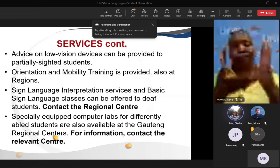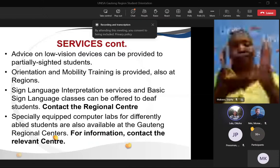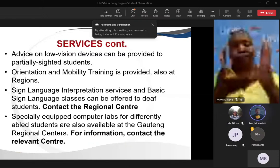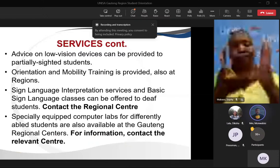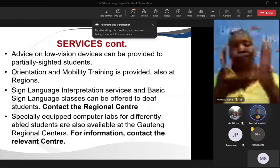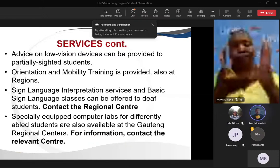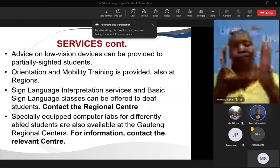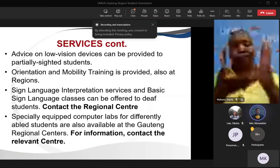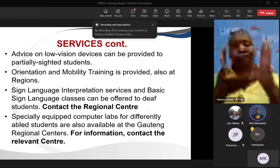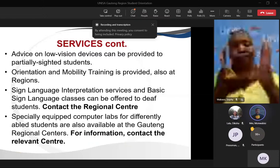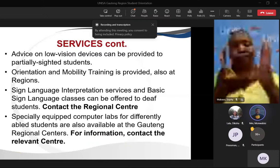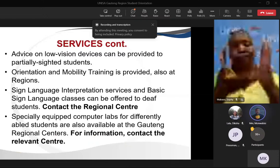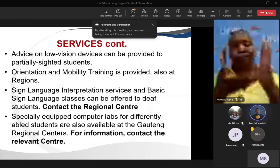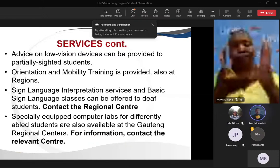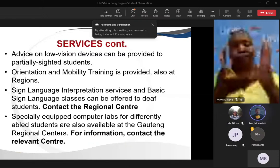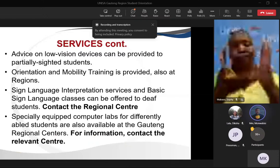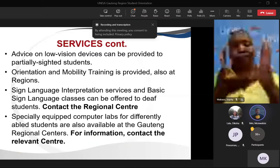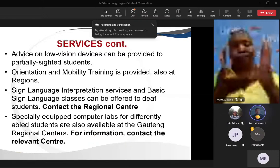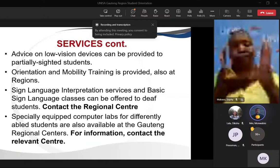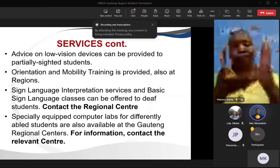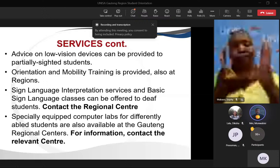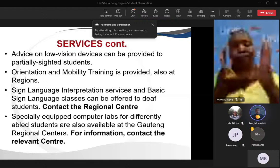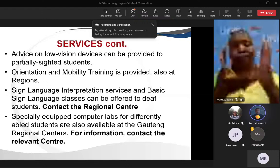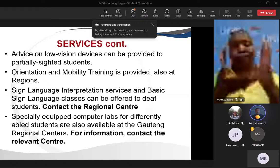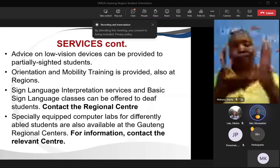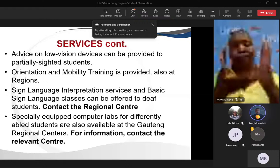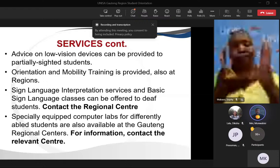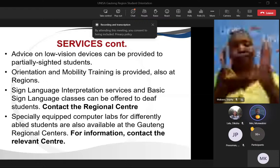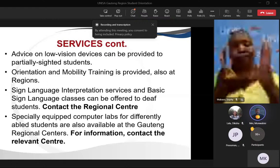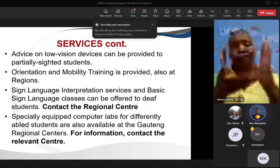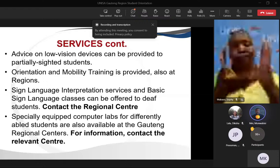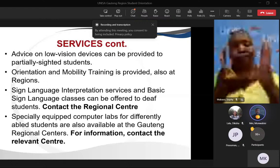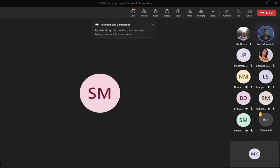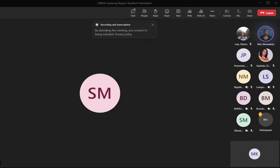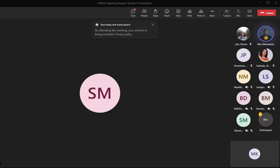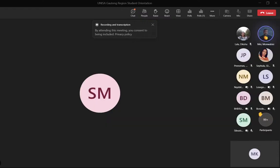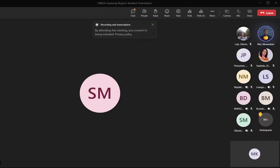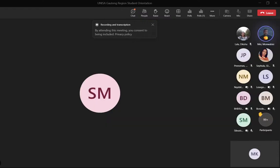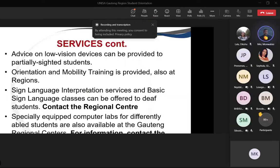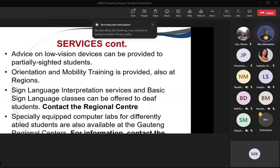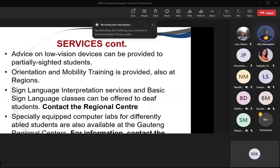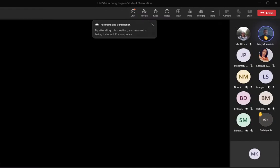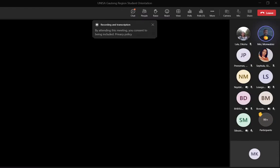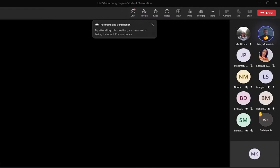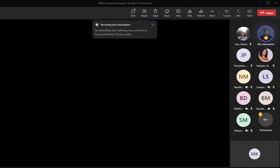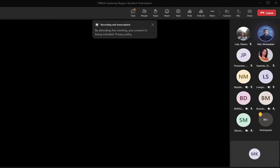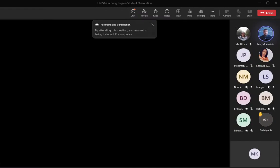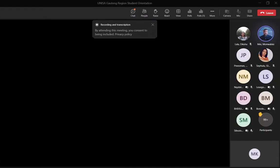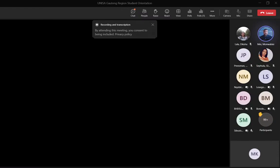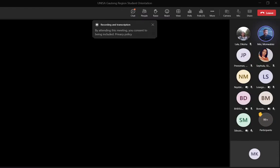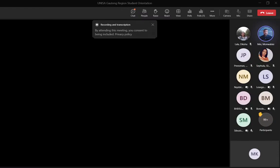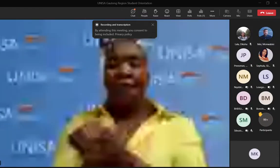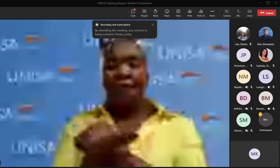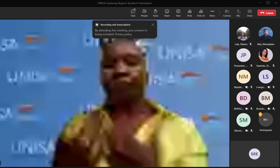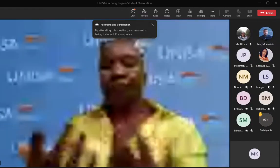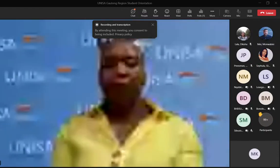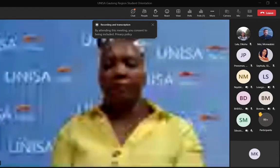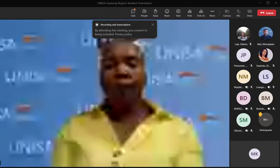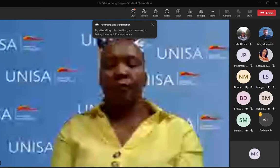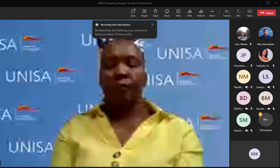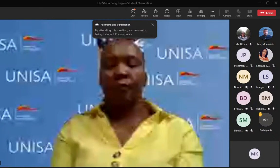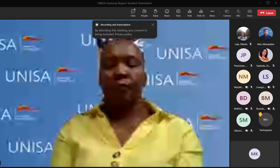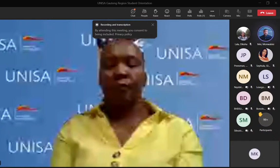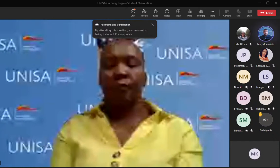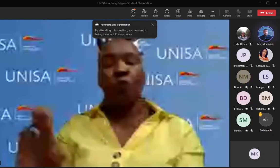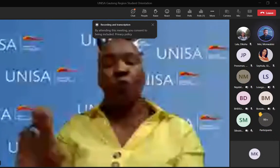presentation thank you for that pre-recorded session Mr President um you can see the round